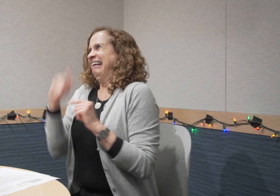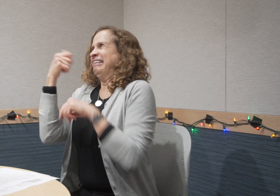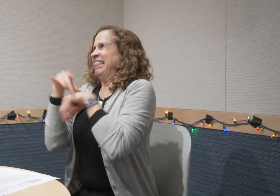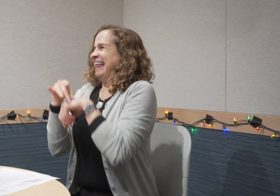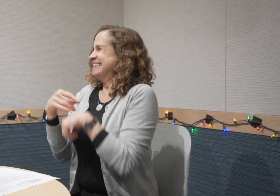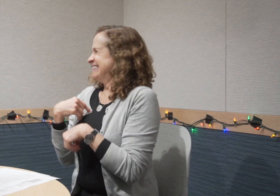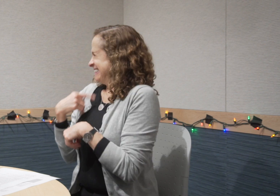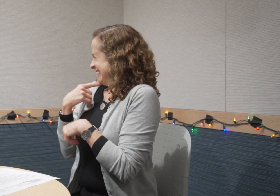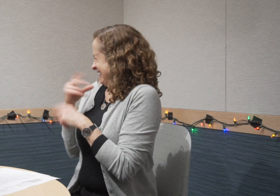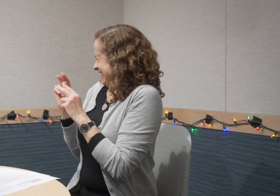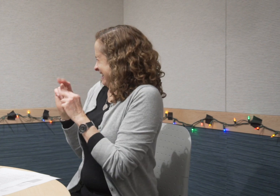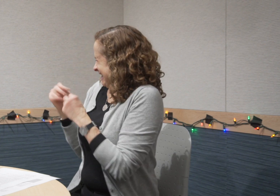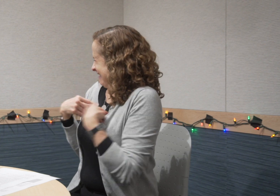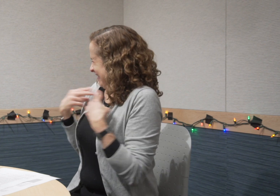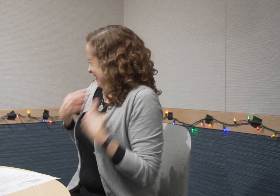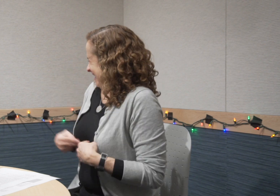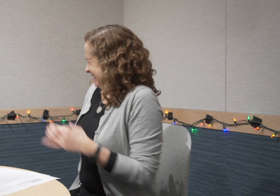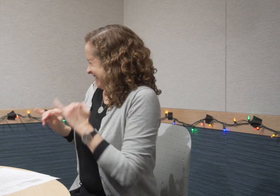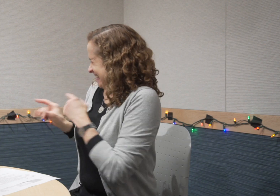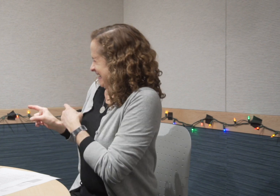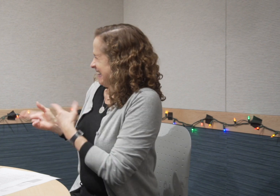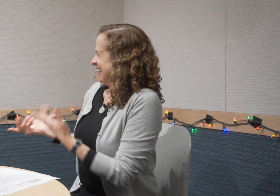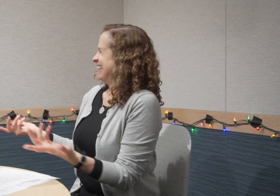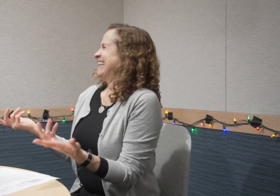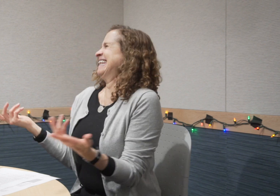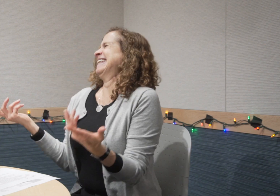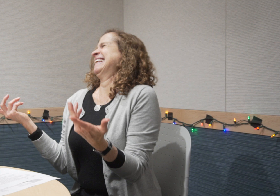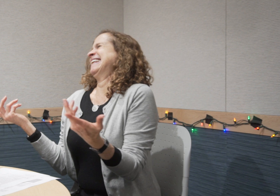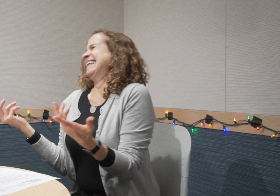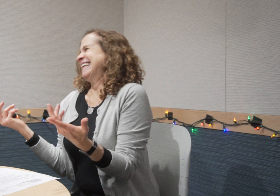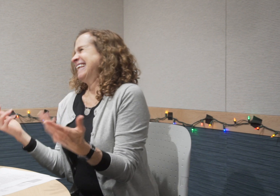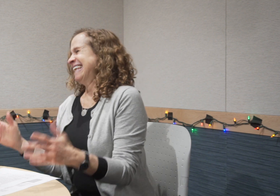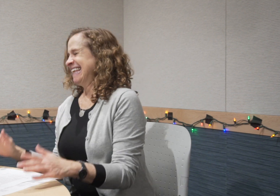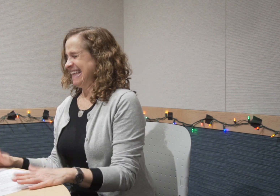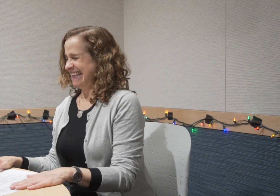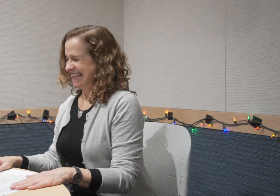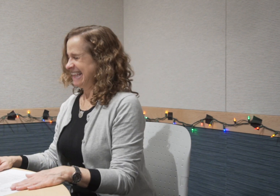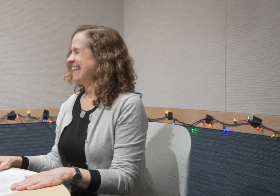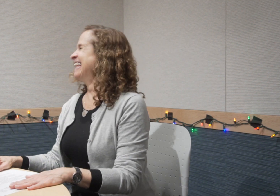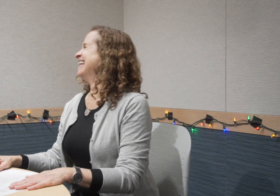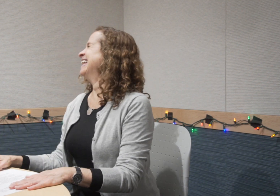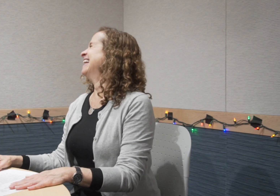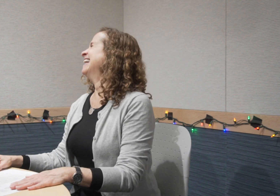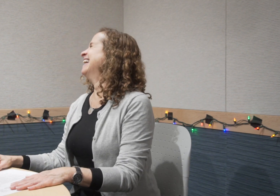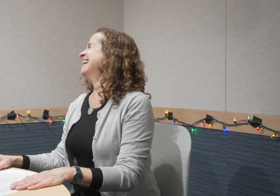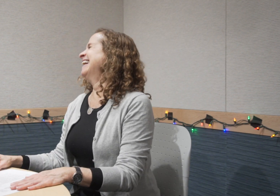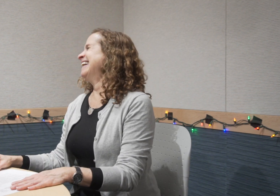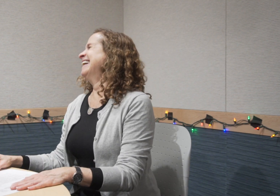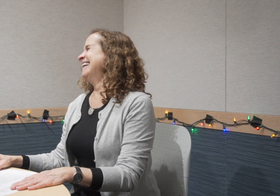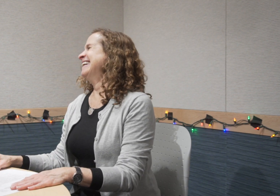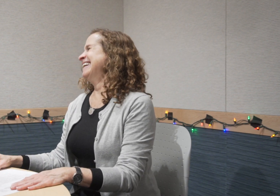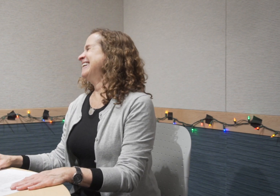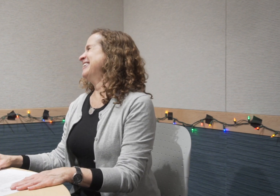us like we were Martians, different. And we're like, no, we're human just you. We just use a different language. Of course,